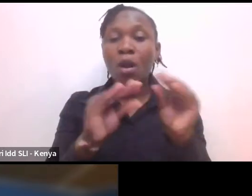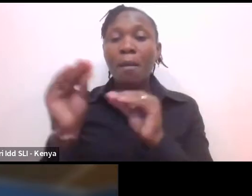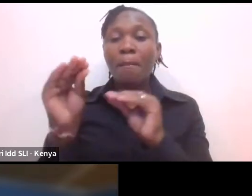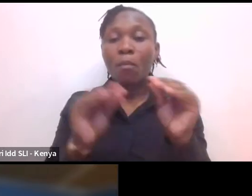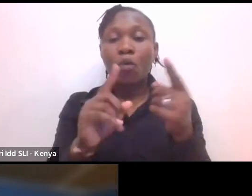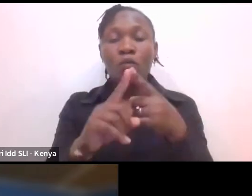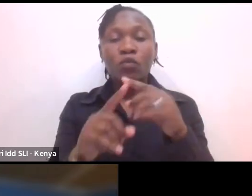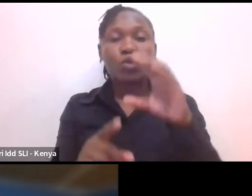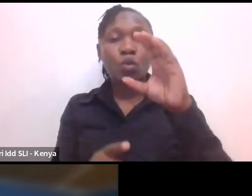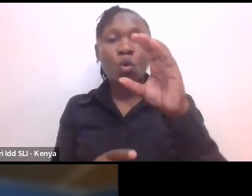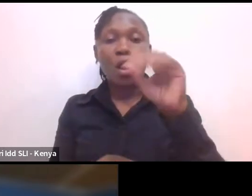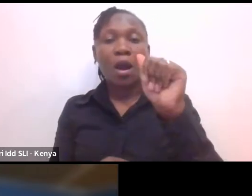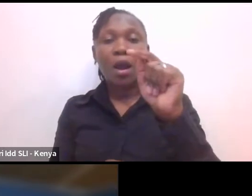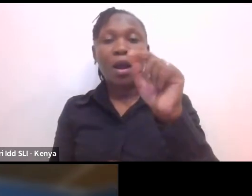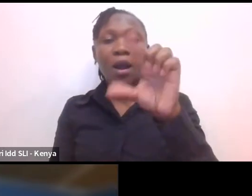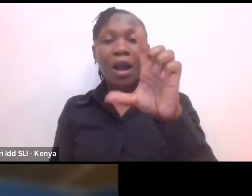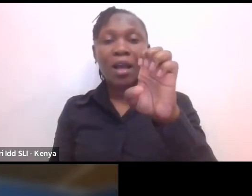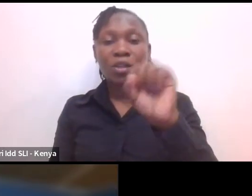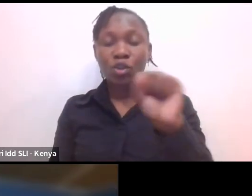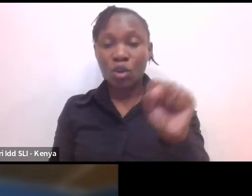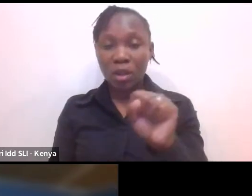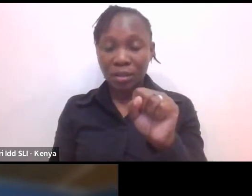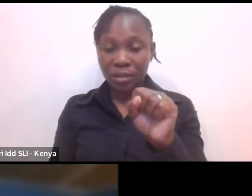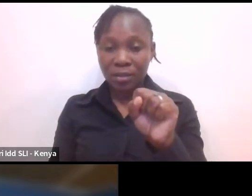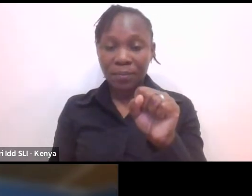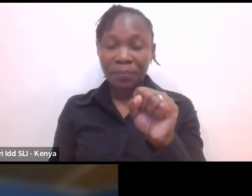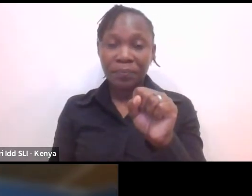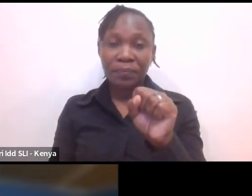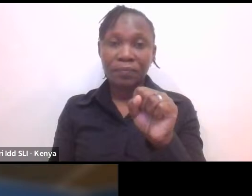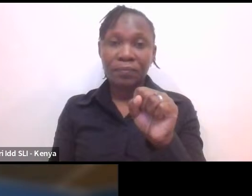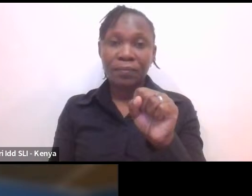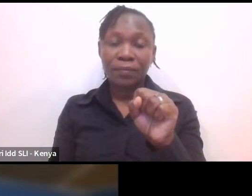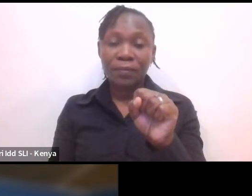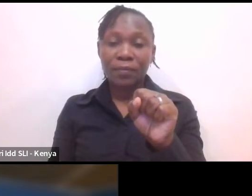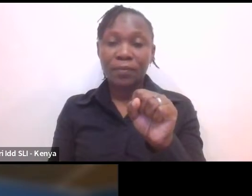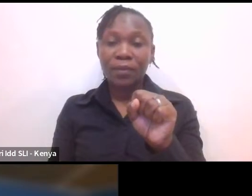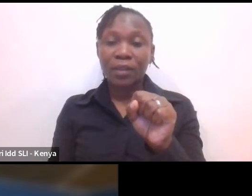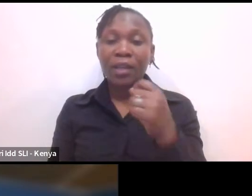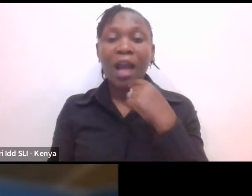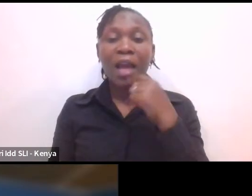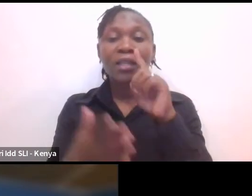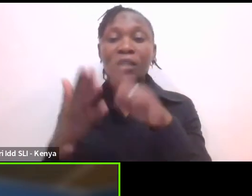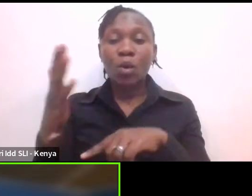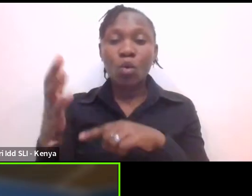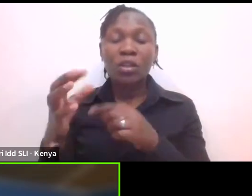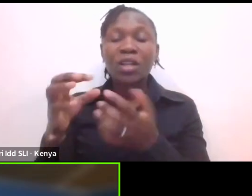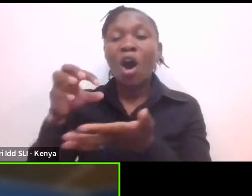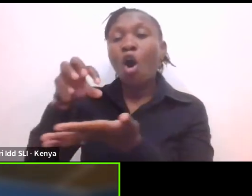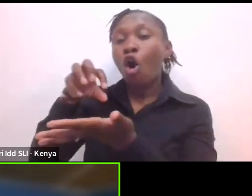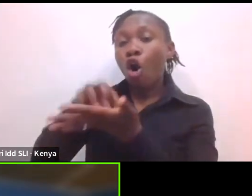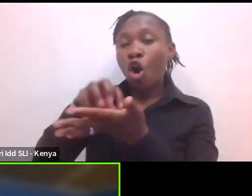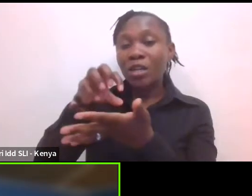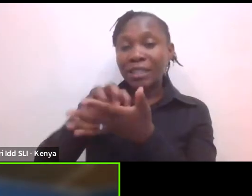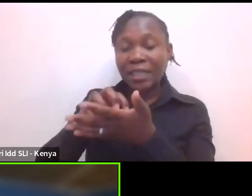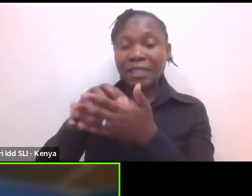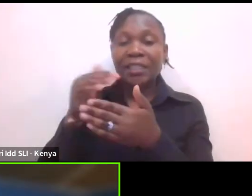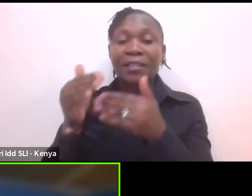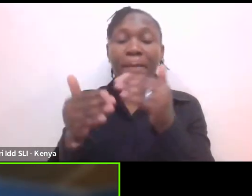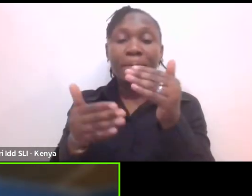The precise, as I say, the content is almost immaterial. Yeah. You can take almost